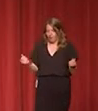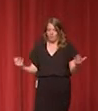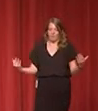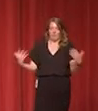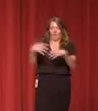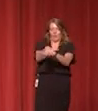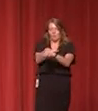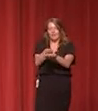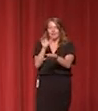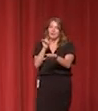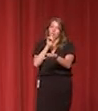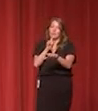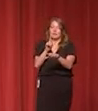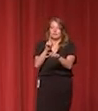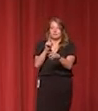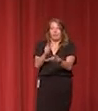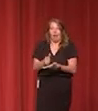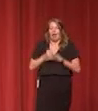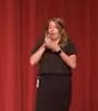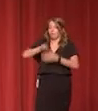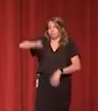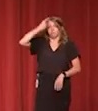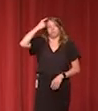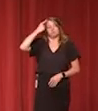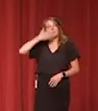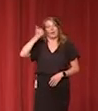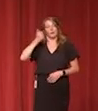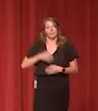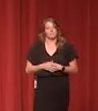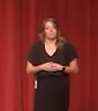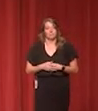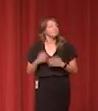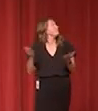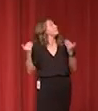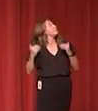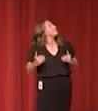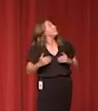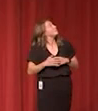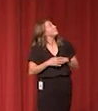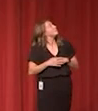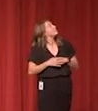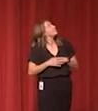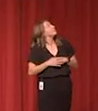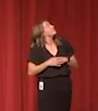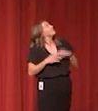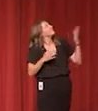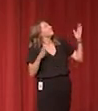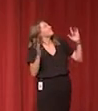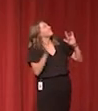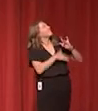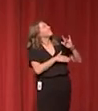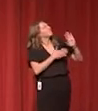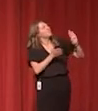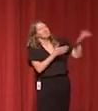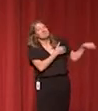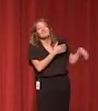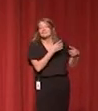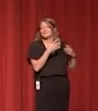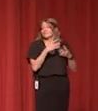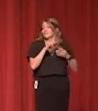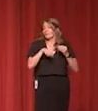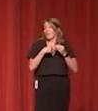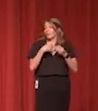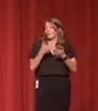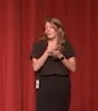have a much larger data set that we can analyze. Next slide, please. I'm going to skip the next slide because this is all about the newly